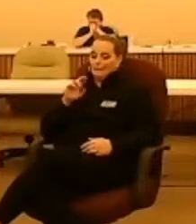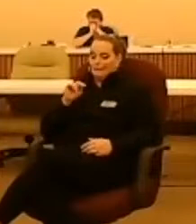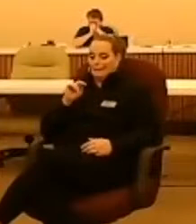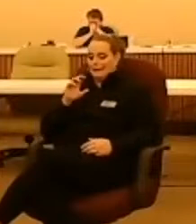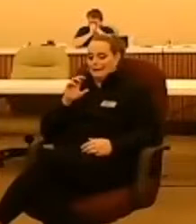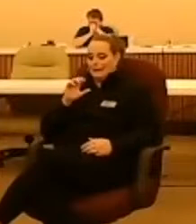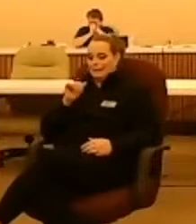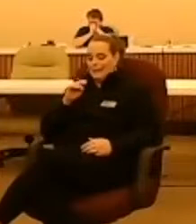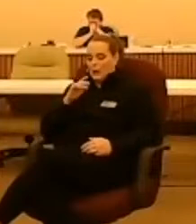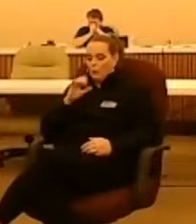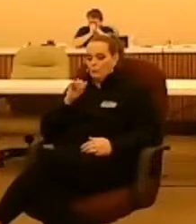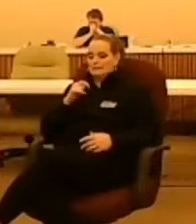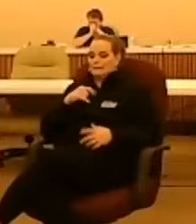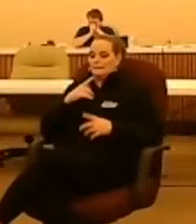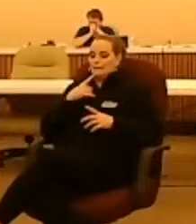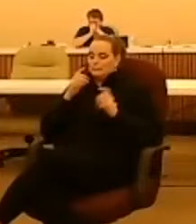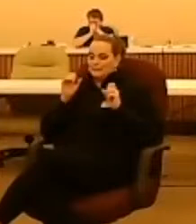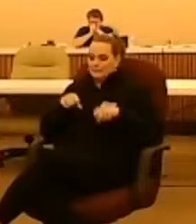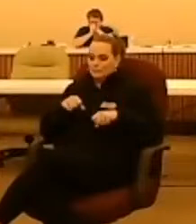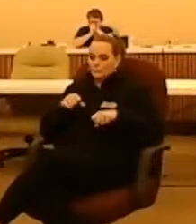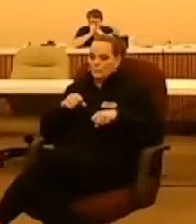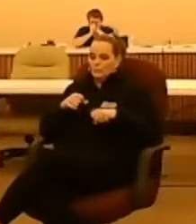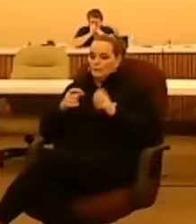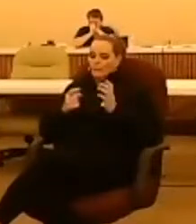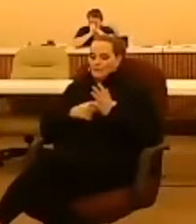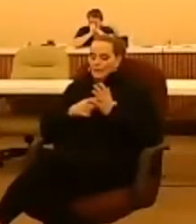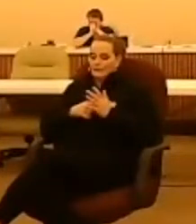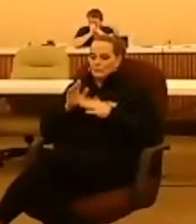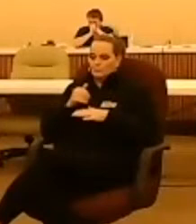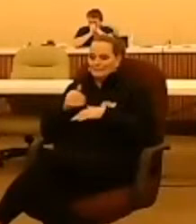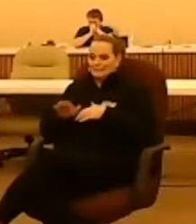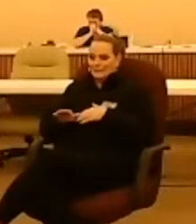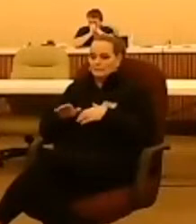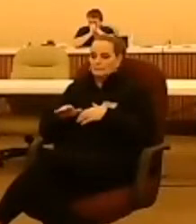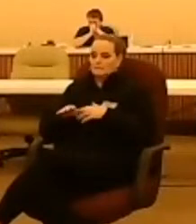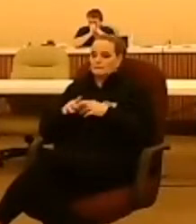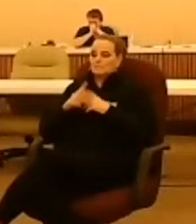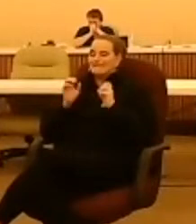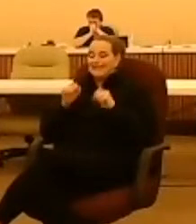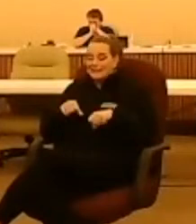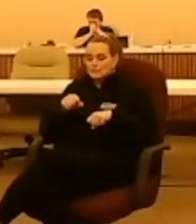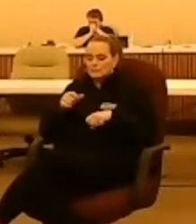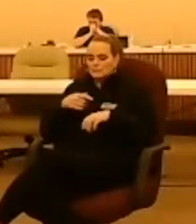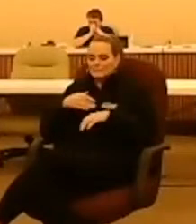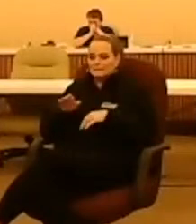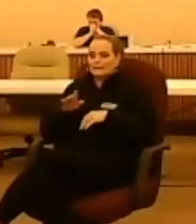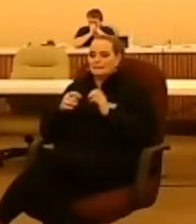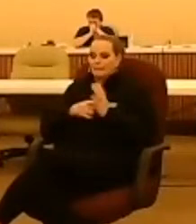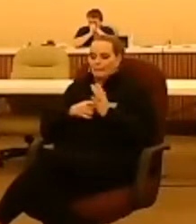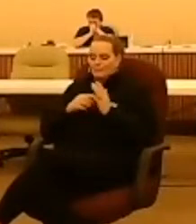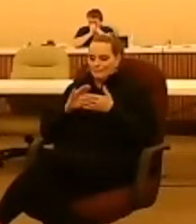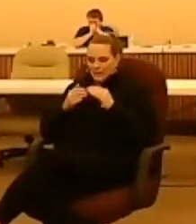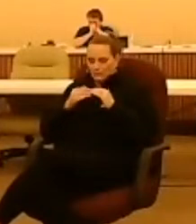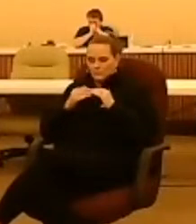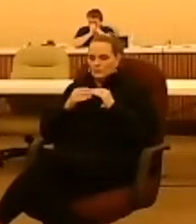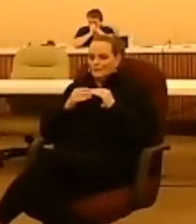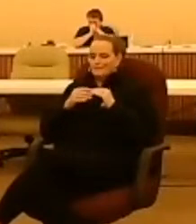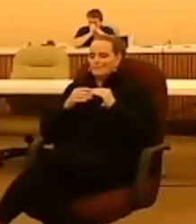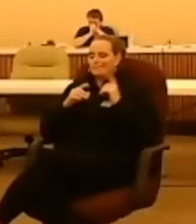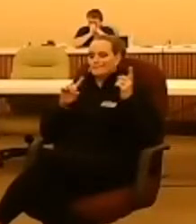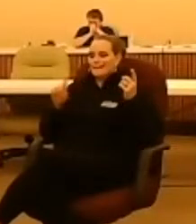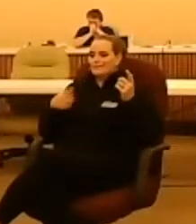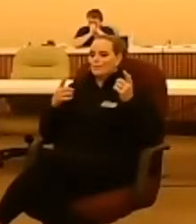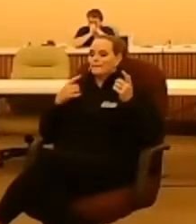the potential fine that would go to the town, potentially go to the town justices in the court, is really only